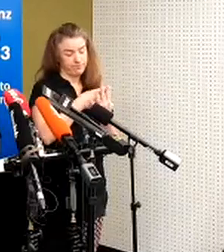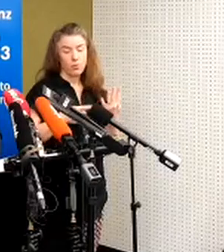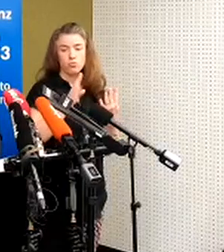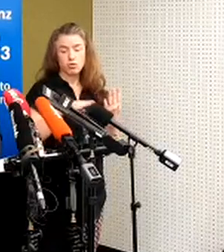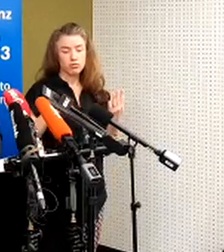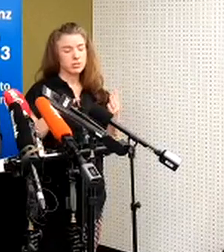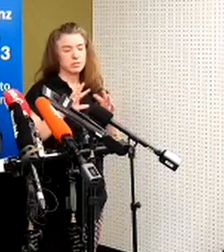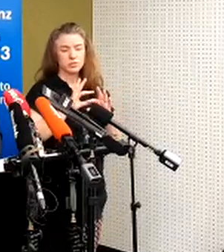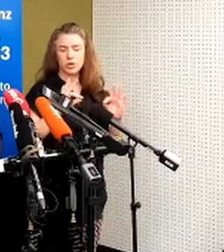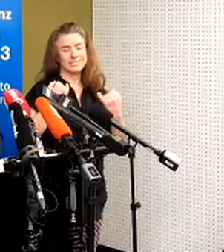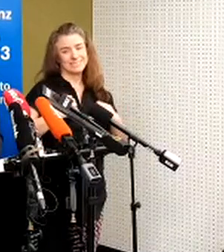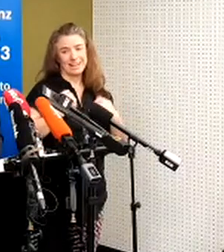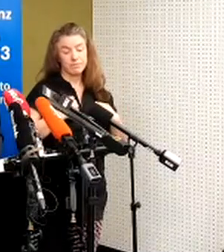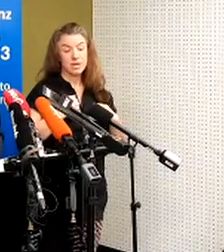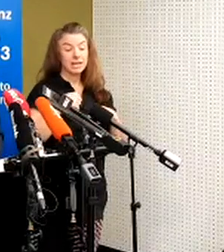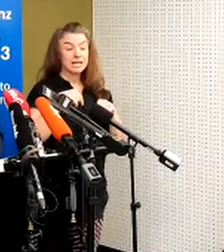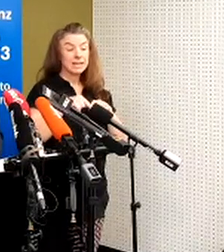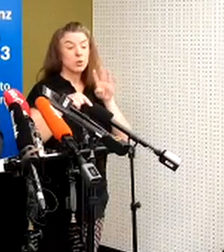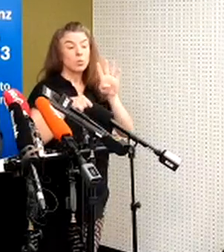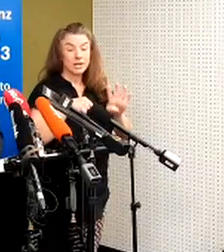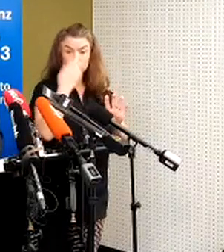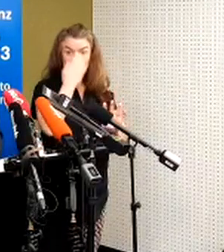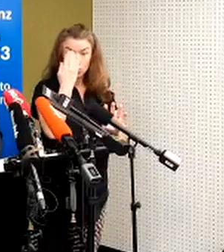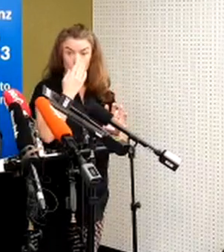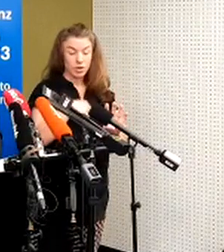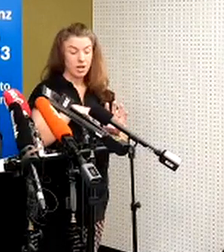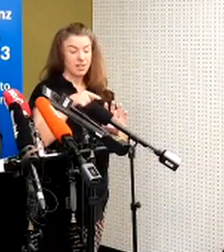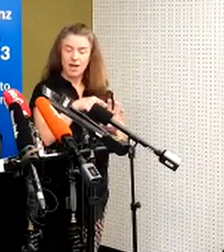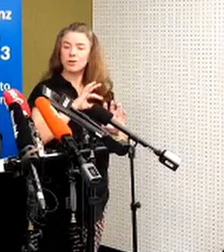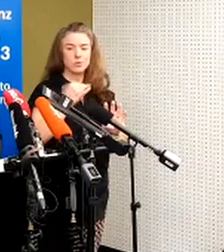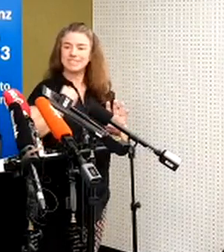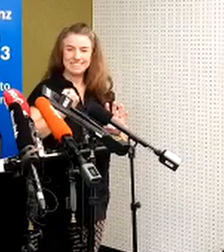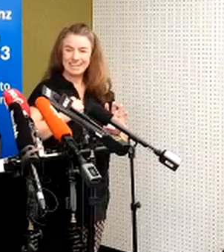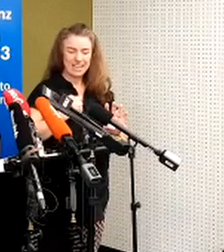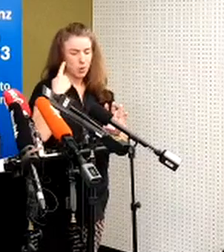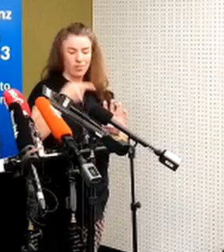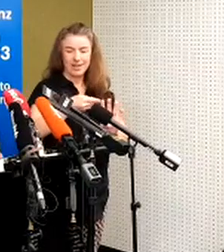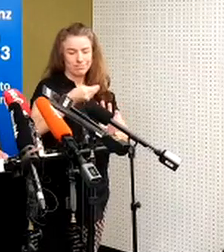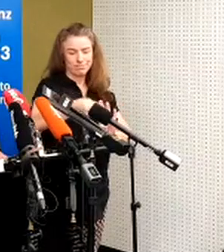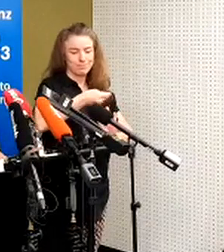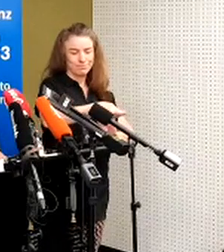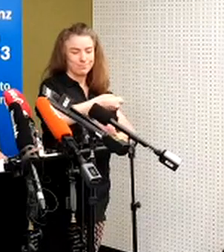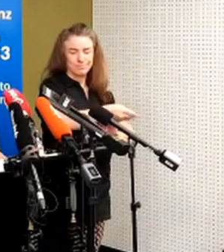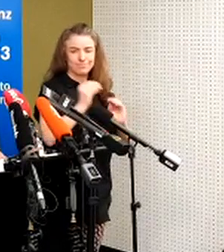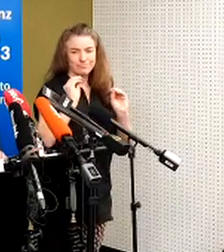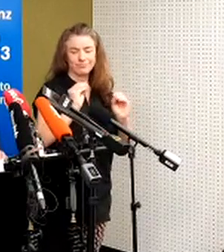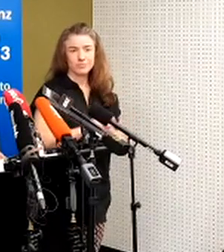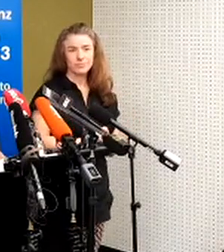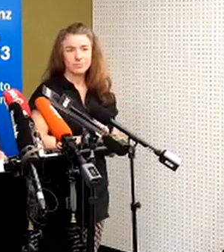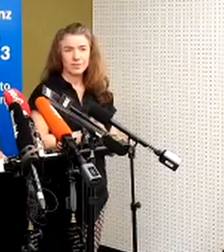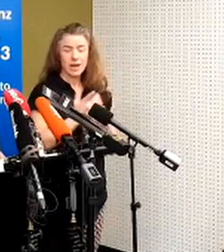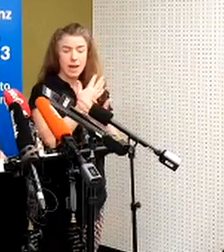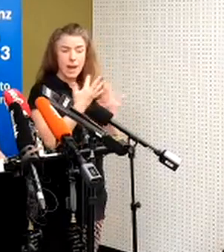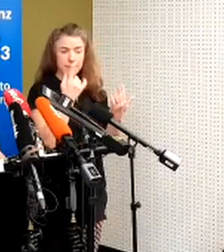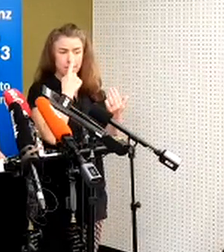they were at school, so they were contacts, not cases, and not likely to be spreading the infection. Do you know how many people were at